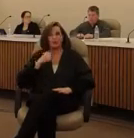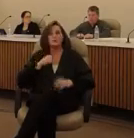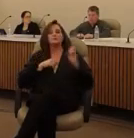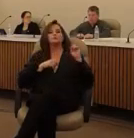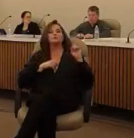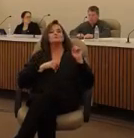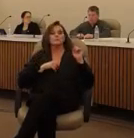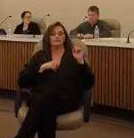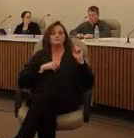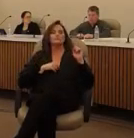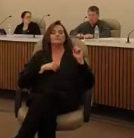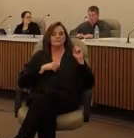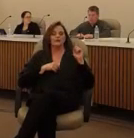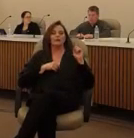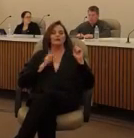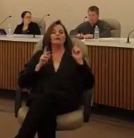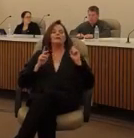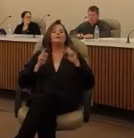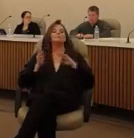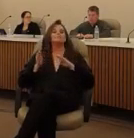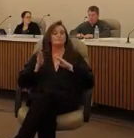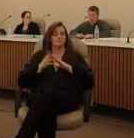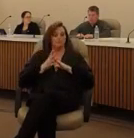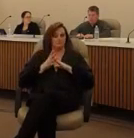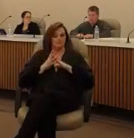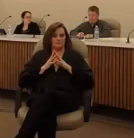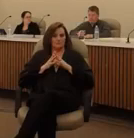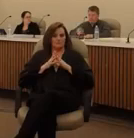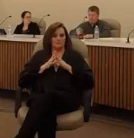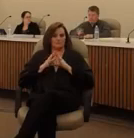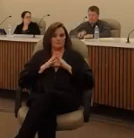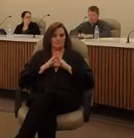plan that will be